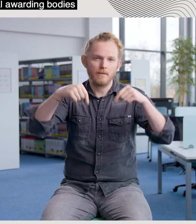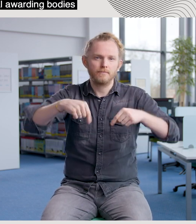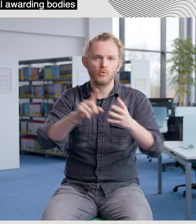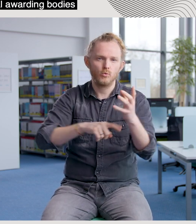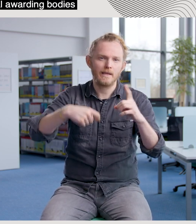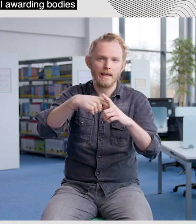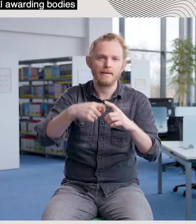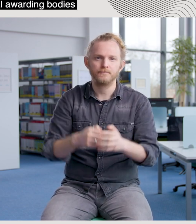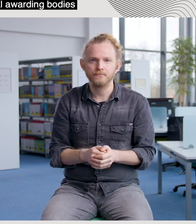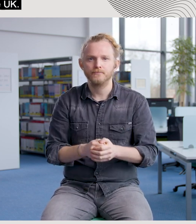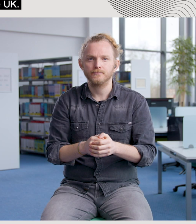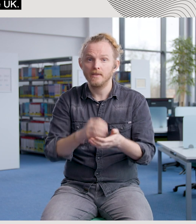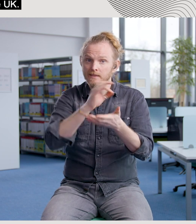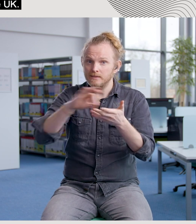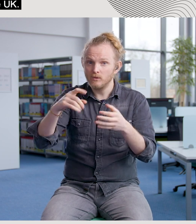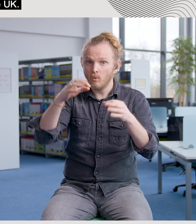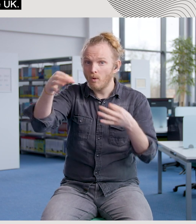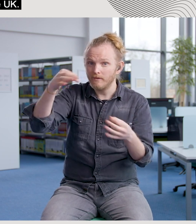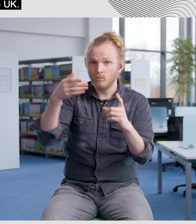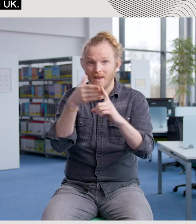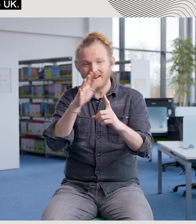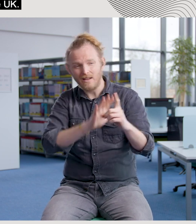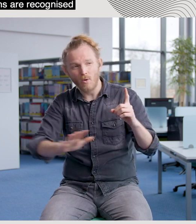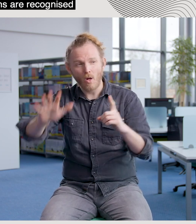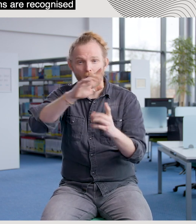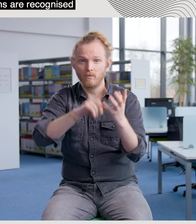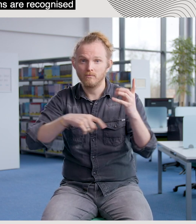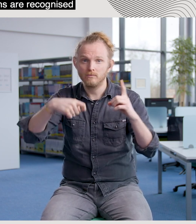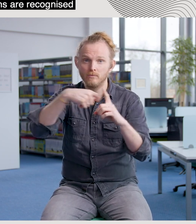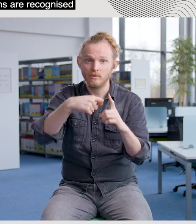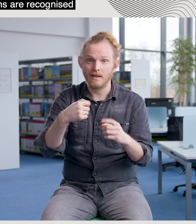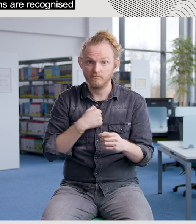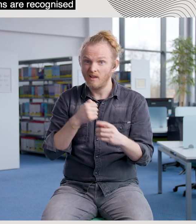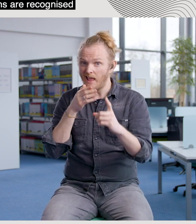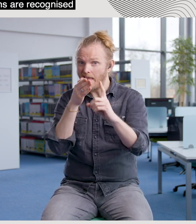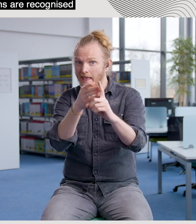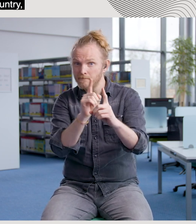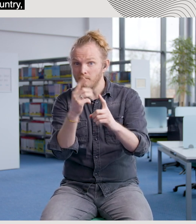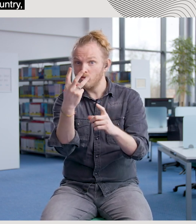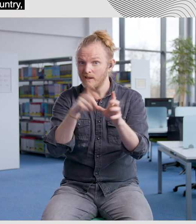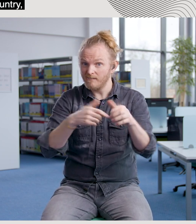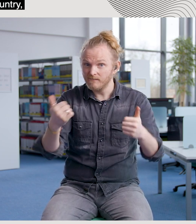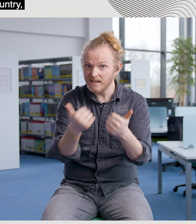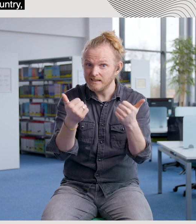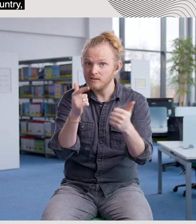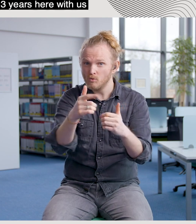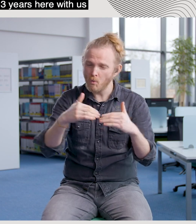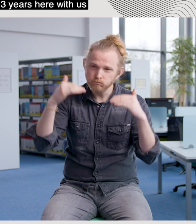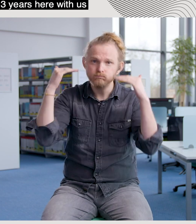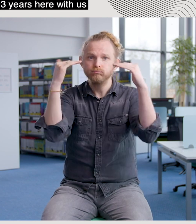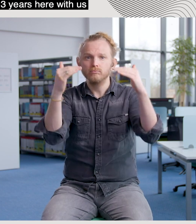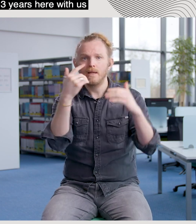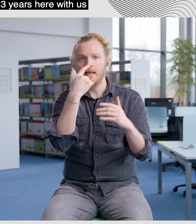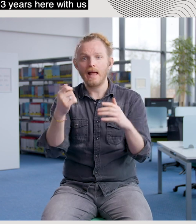national awarding bodies for BSL here in the UK. The signature qualifications are recognised all over the country, and our